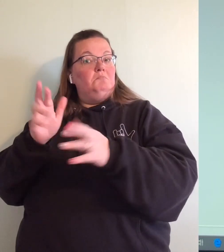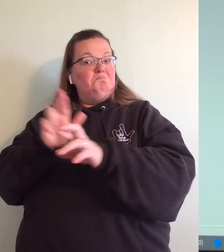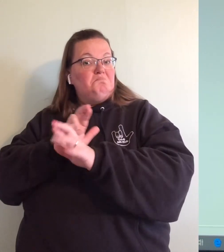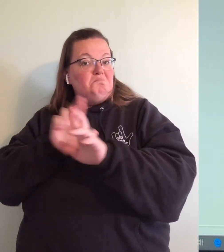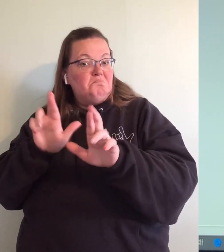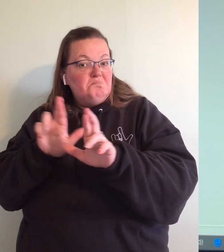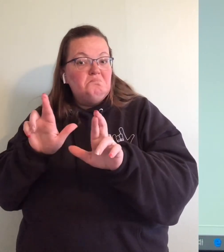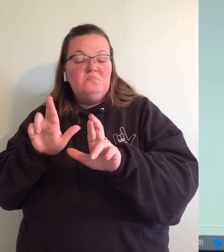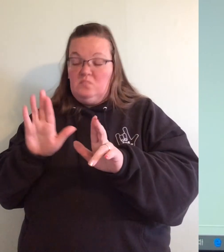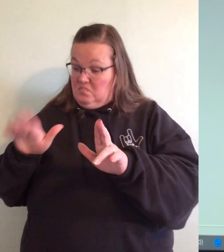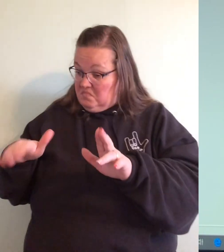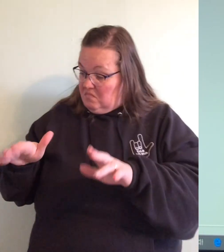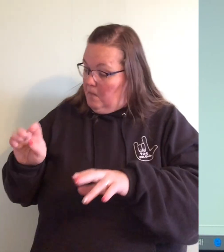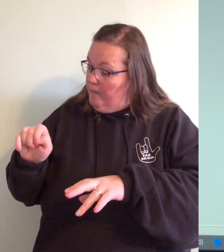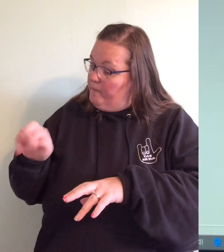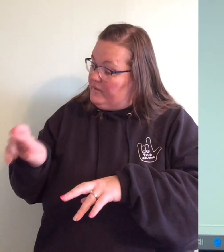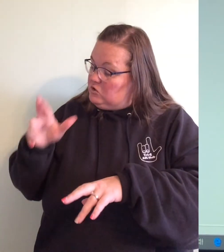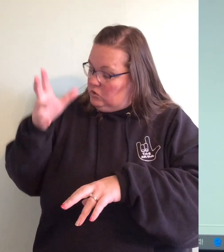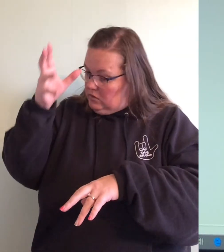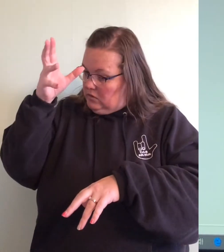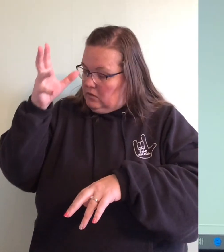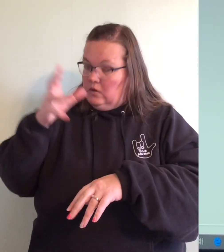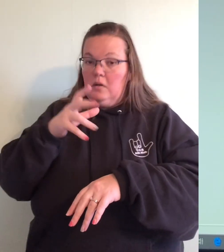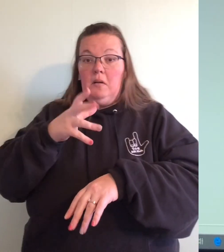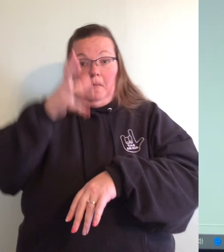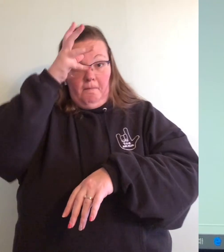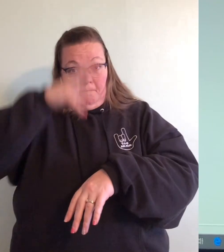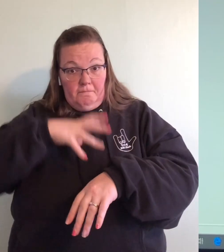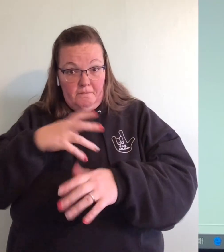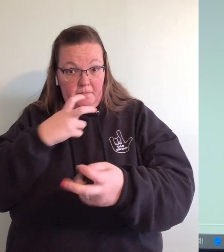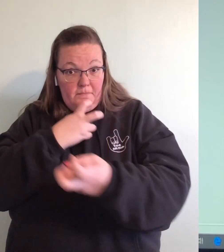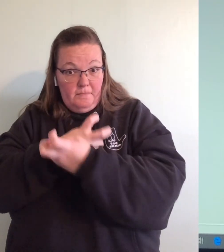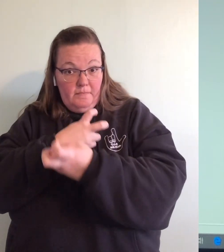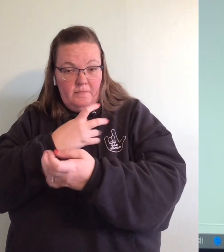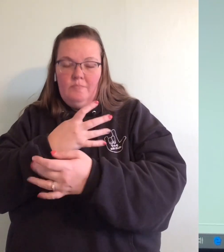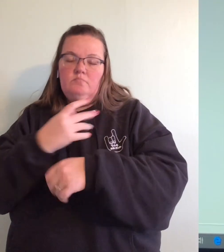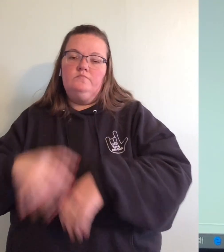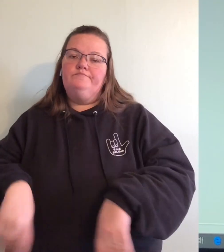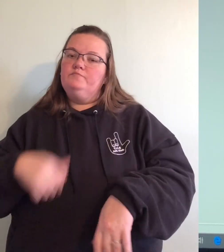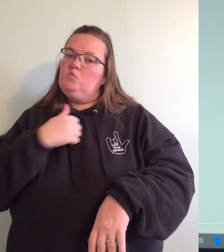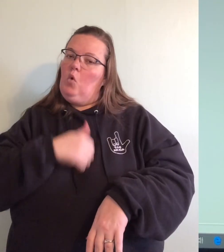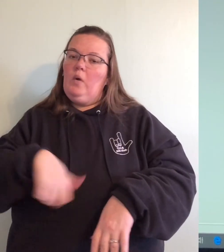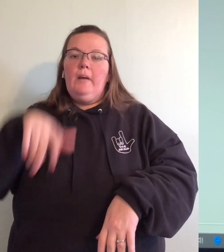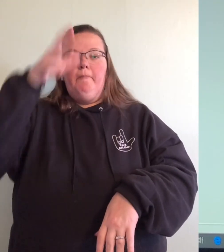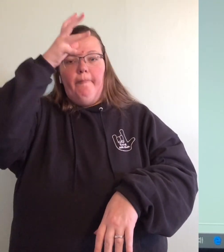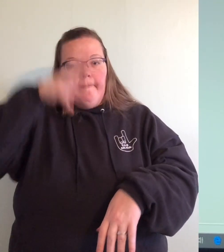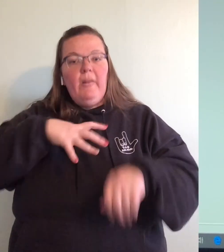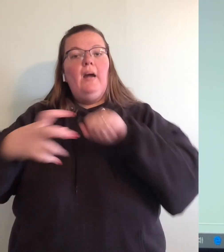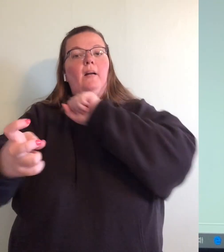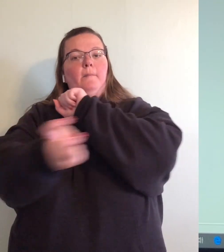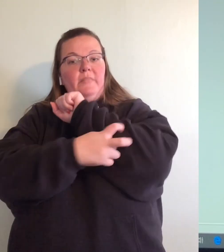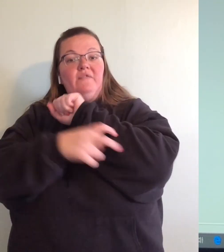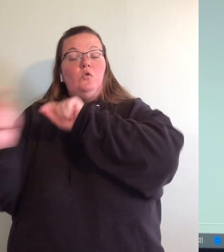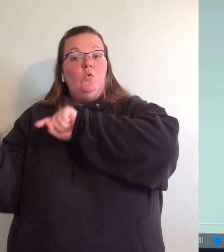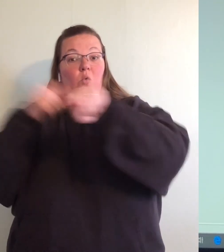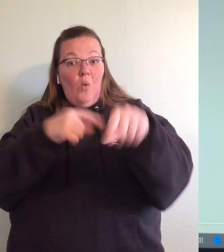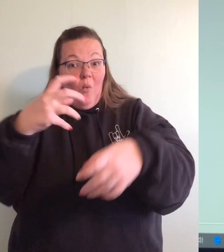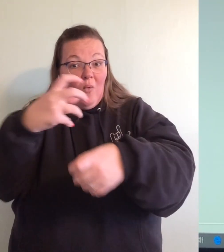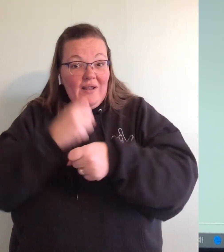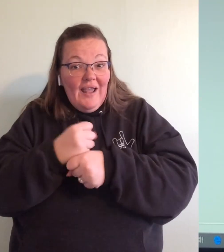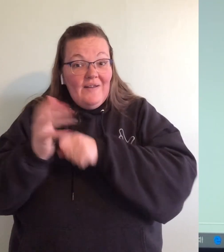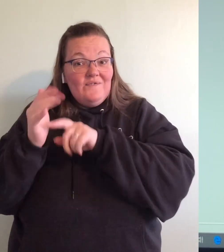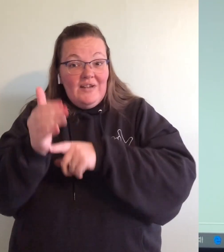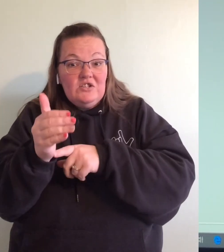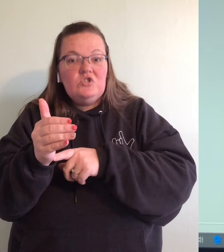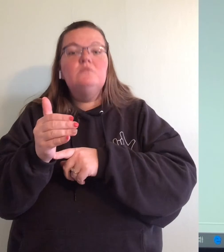get us some fish." "That I will," said Mr. Beaver, and he went out of the house. Peter went with him, and across the